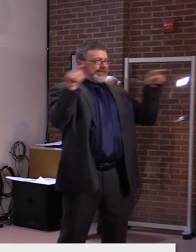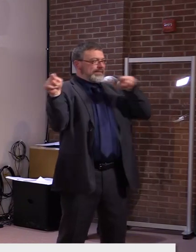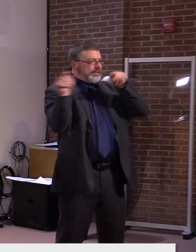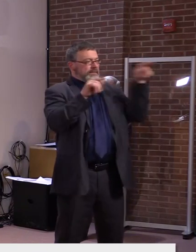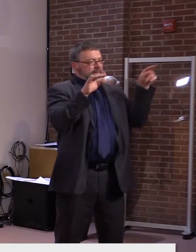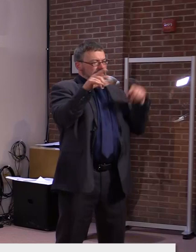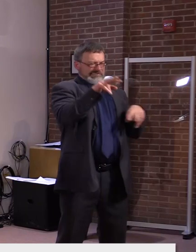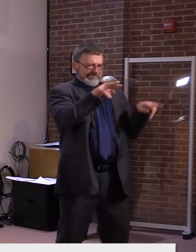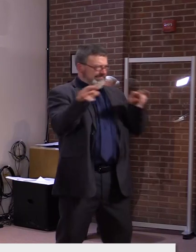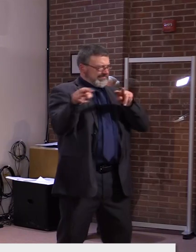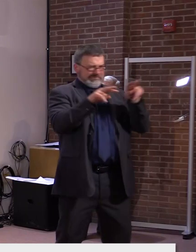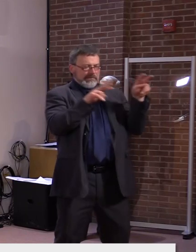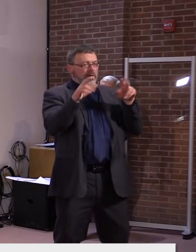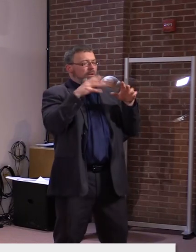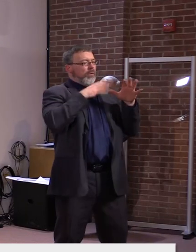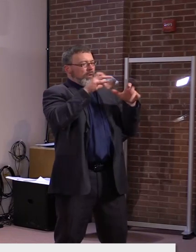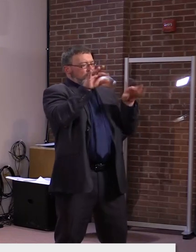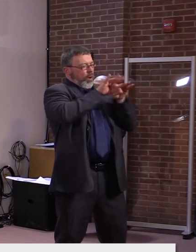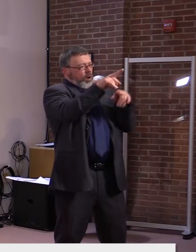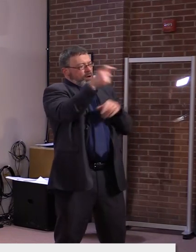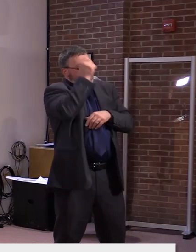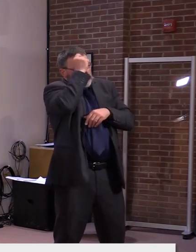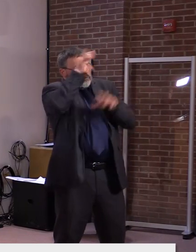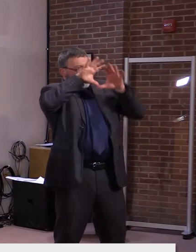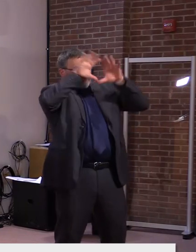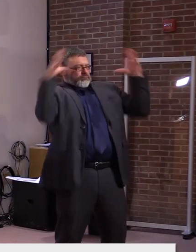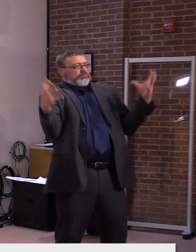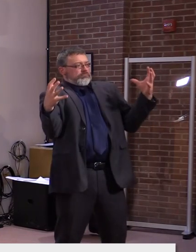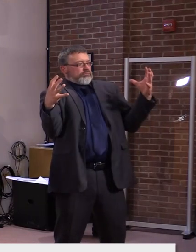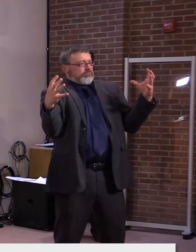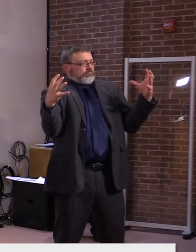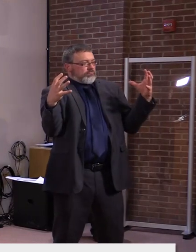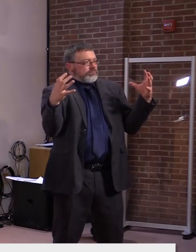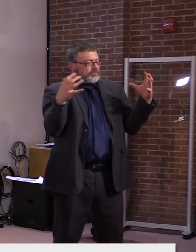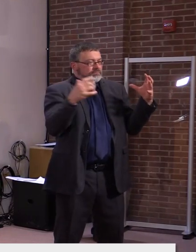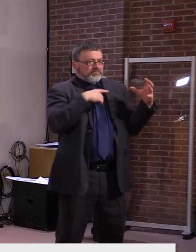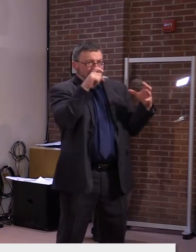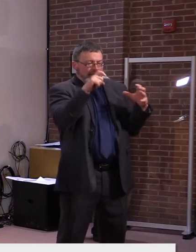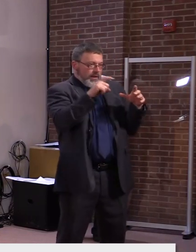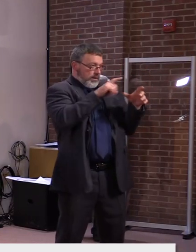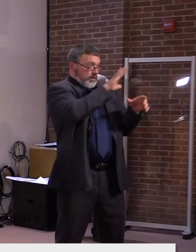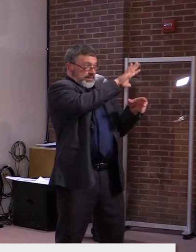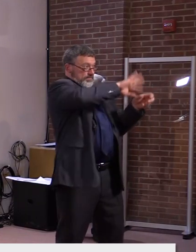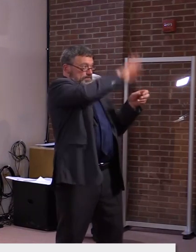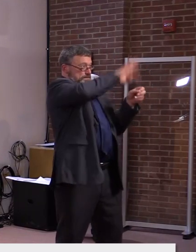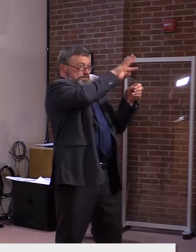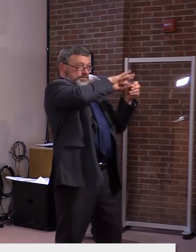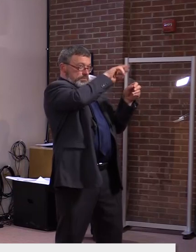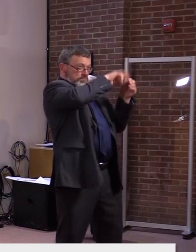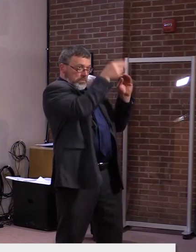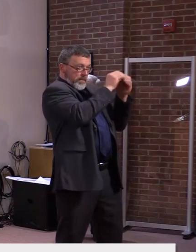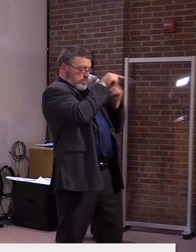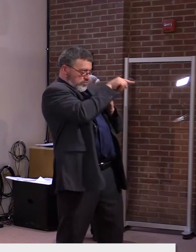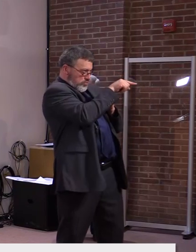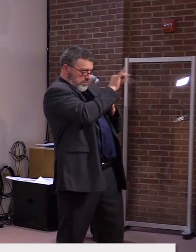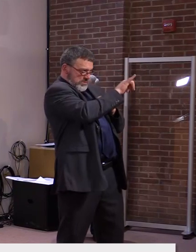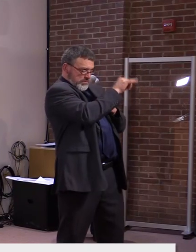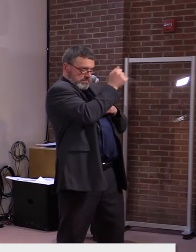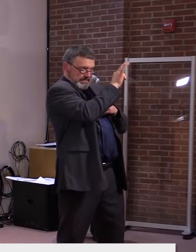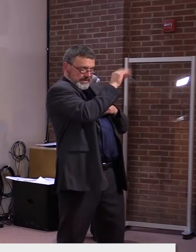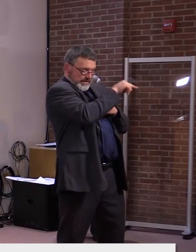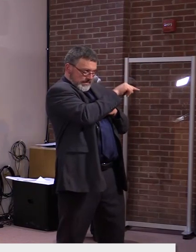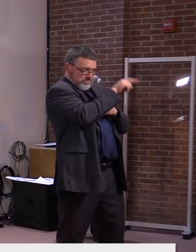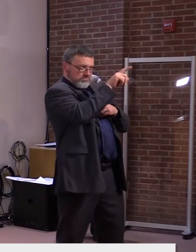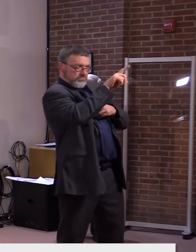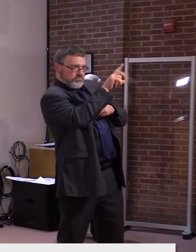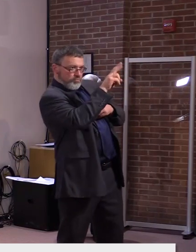is downscaling them. Where there have been real changes in industry practices, not only in Global Foundries industry, but